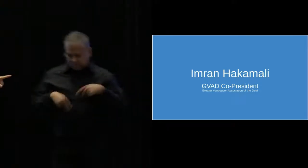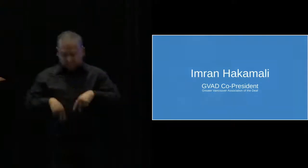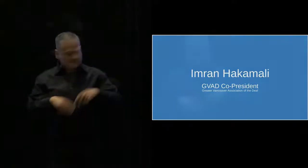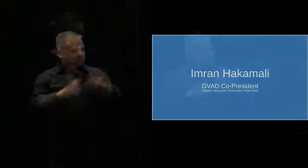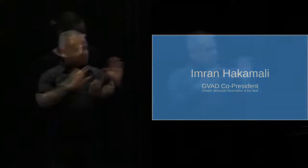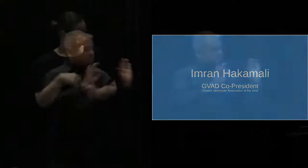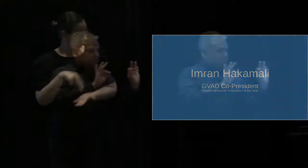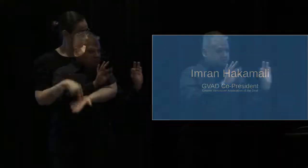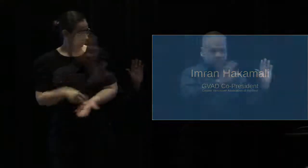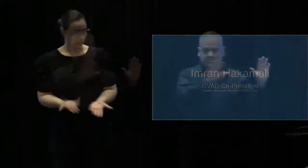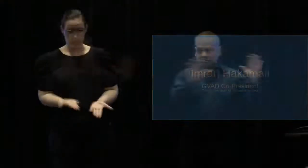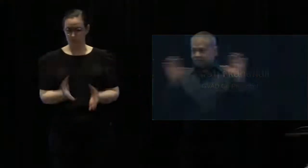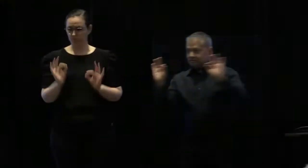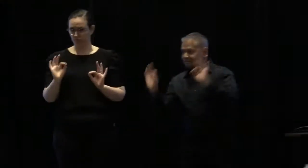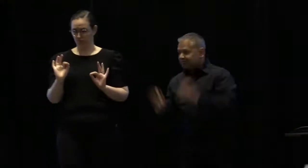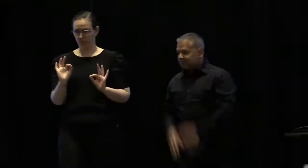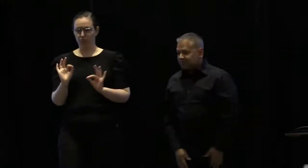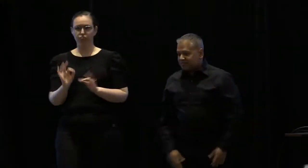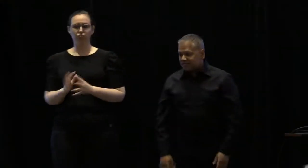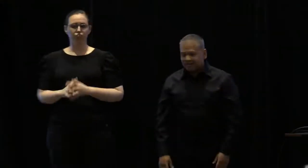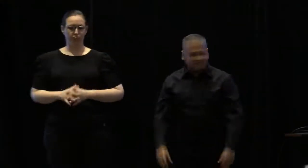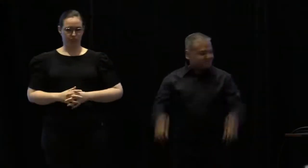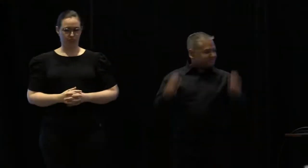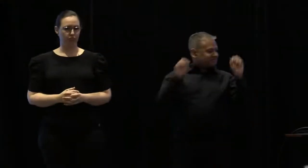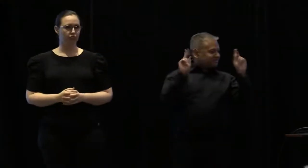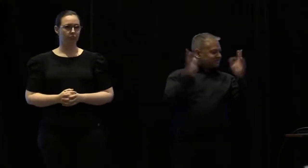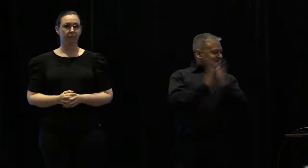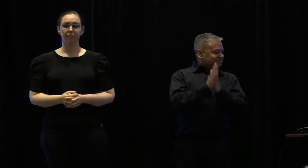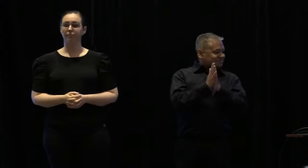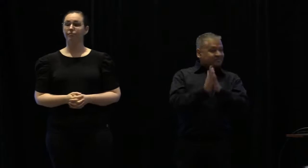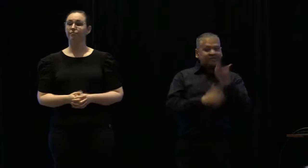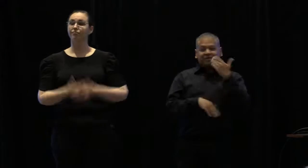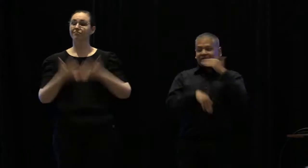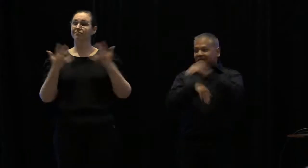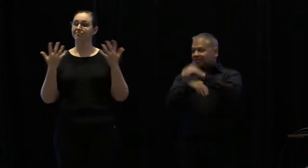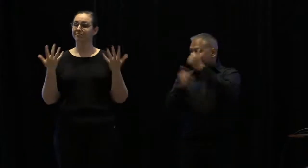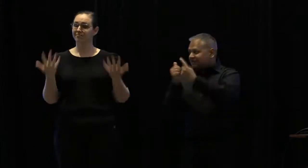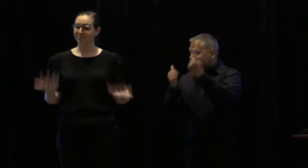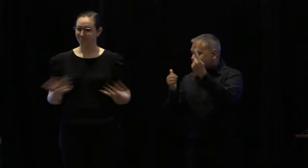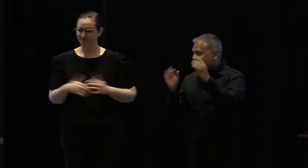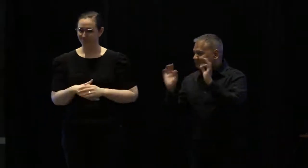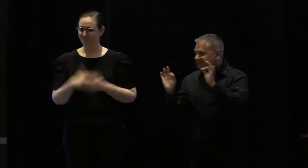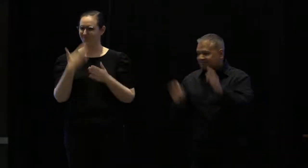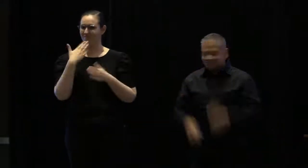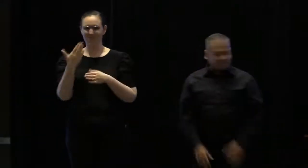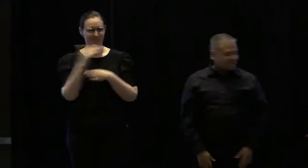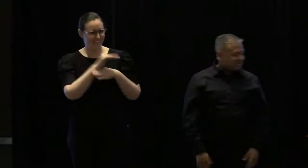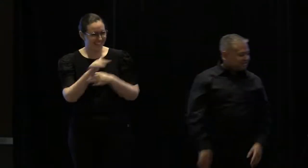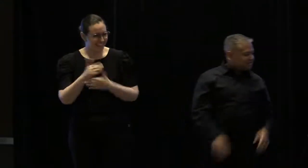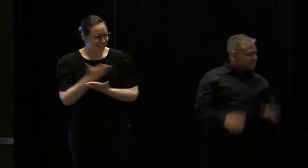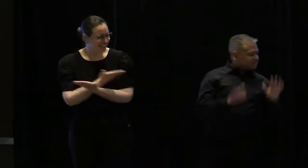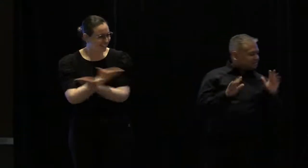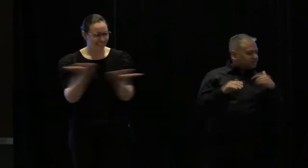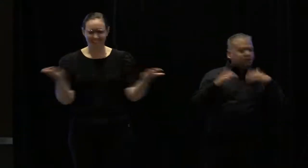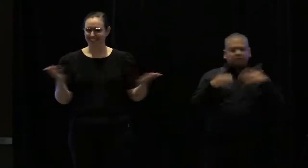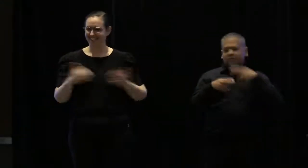proceed? If I'm here, everybody can see me. Okay, just checking in with the crowd. Good evening, everyone.